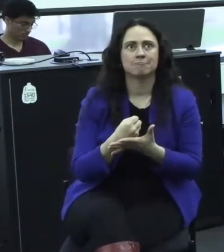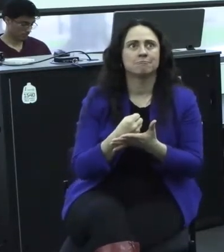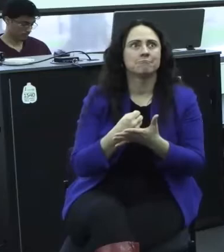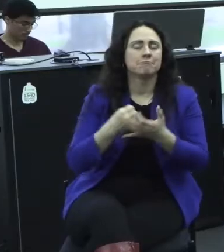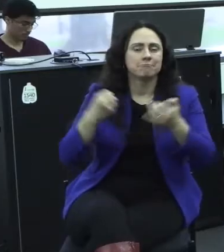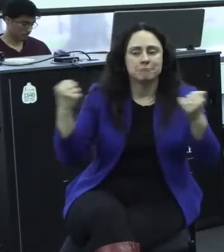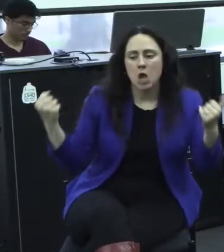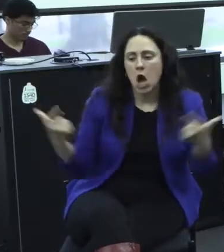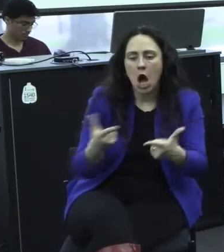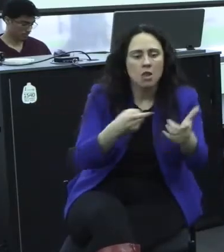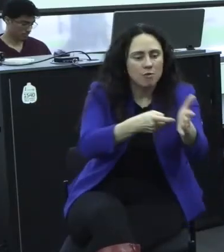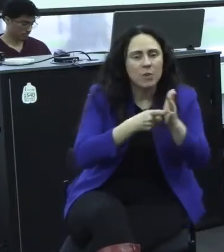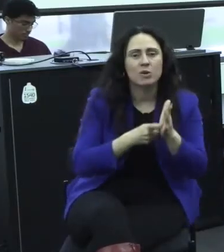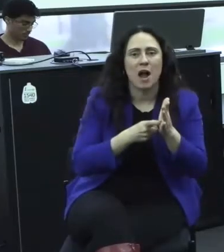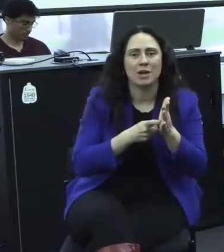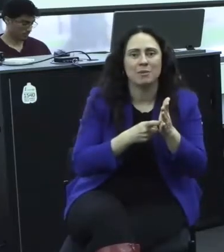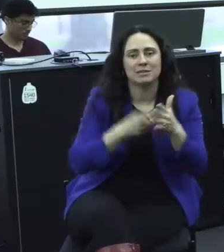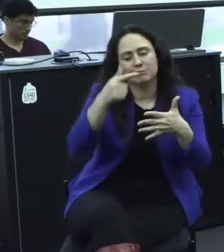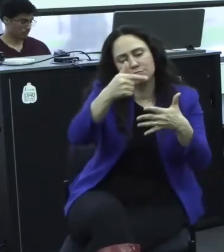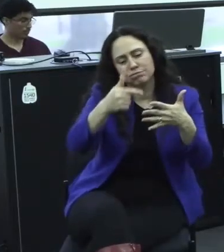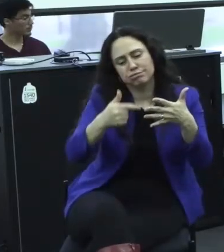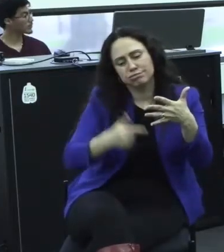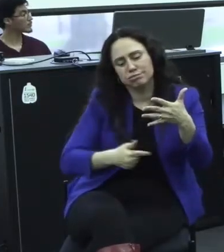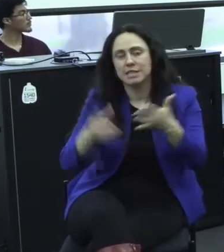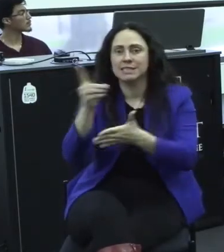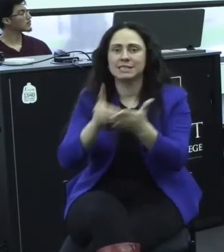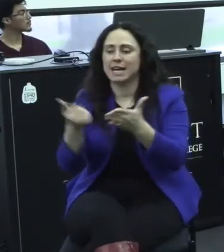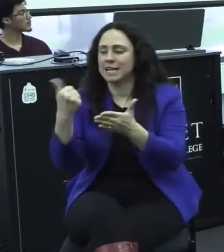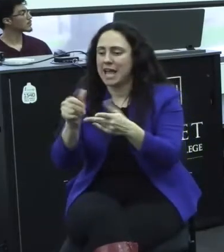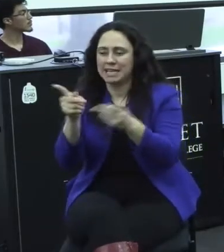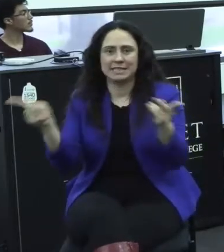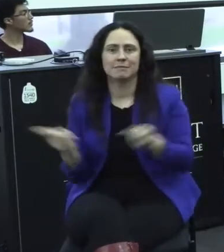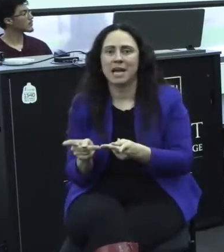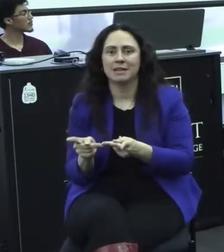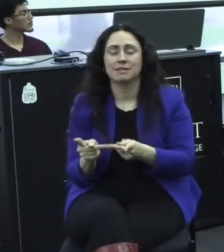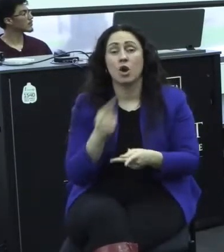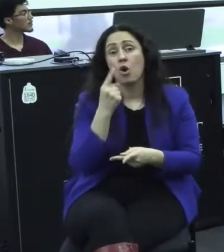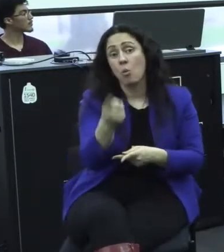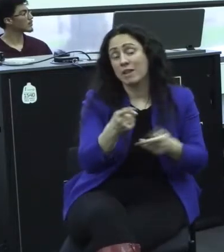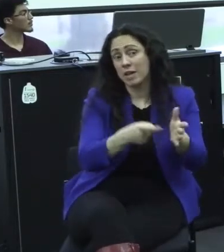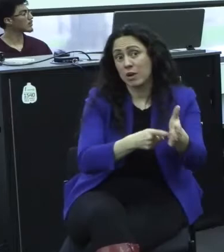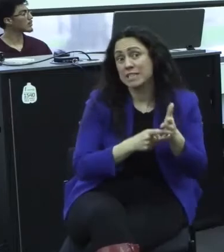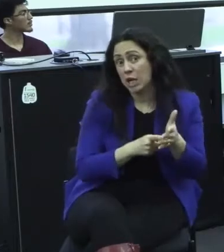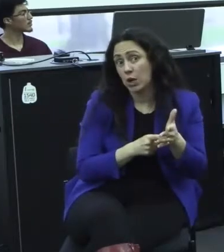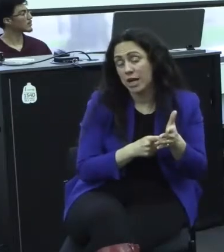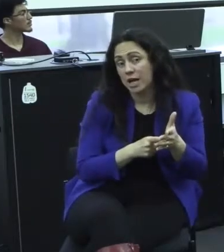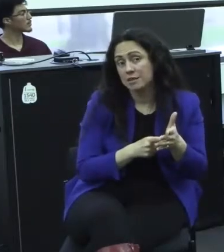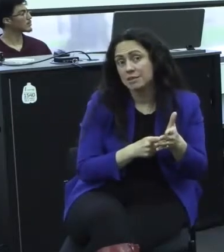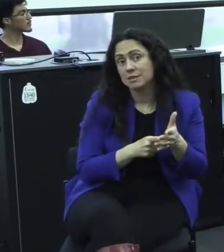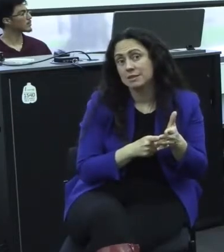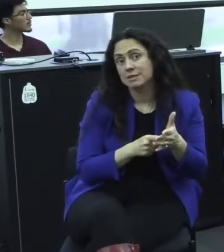all the criteria that's required to design any particular space. And one of those criteria is